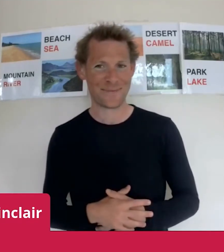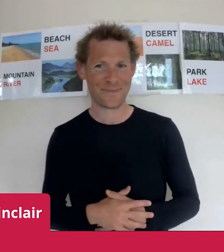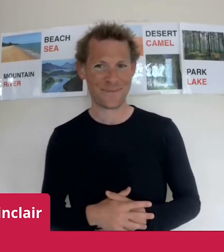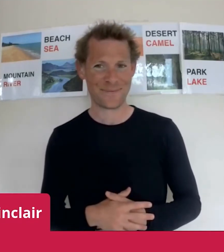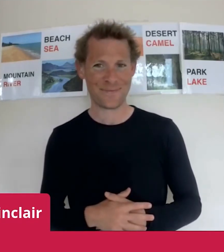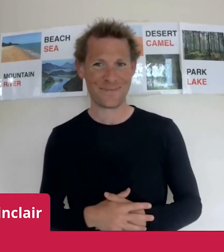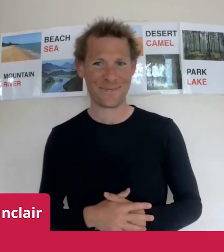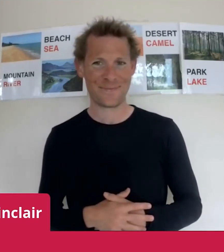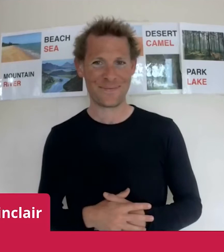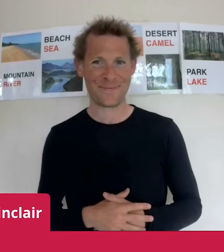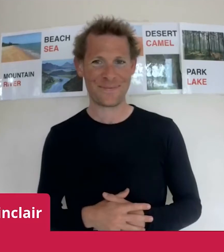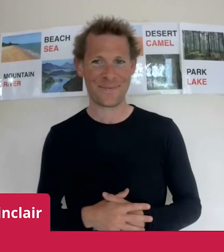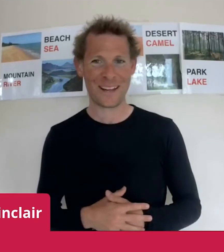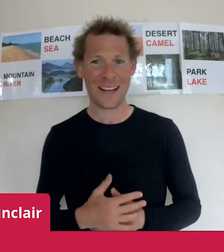surprised.